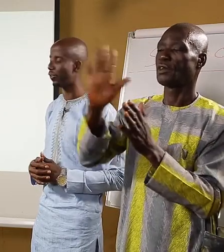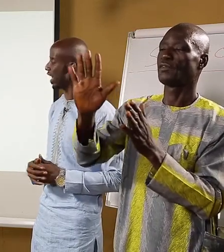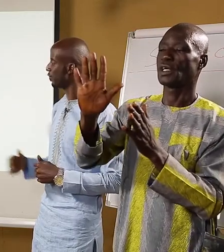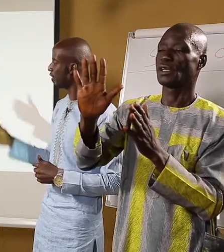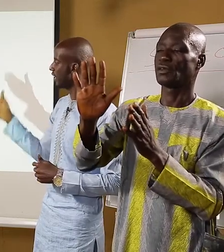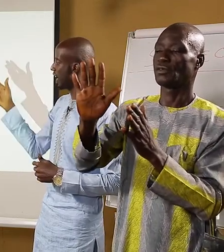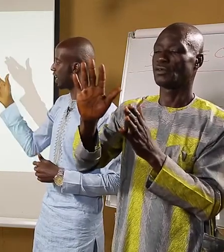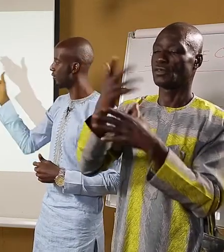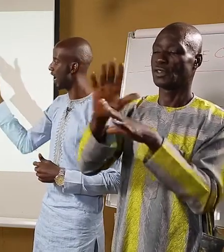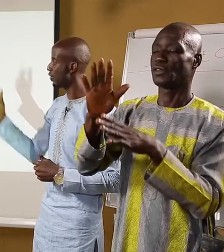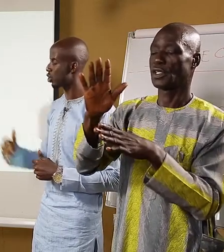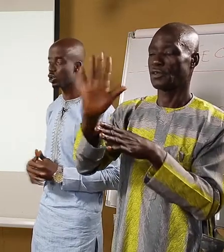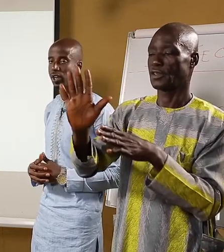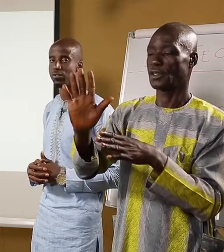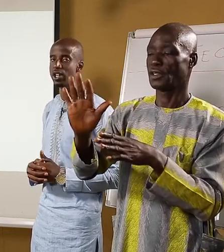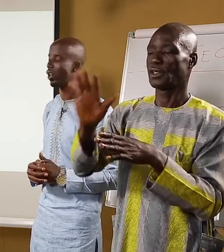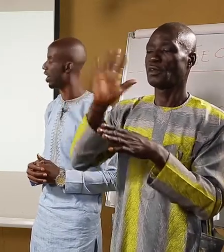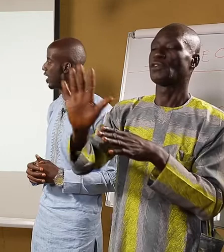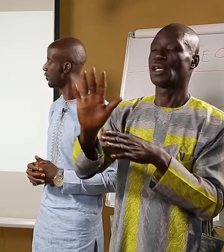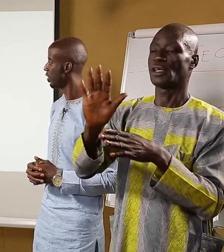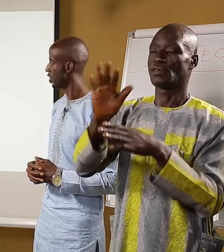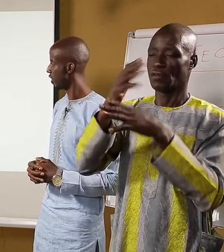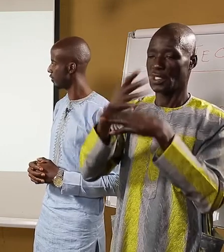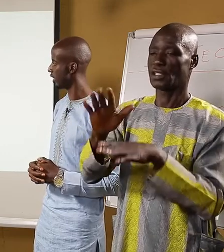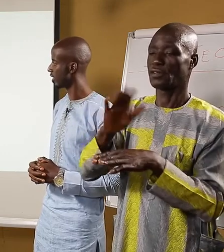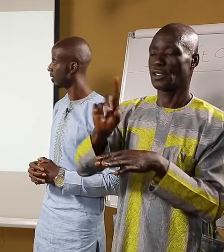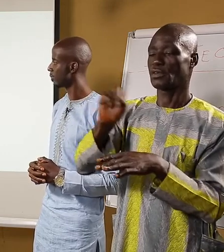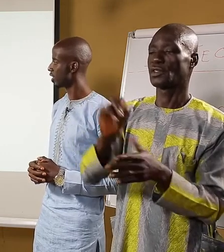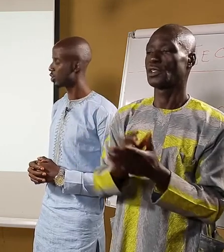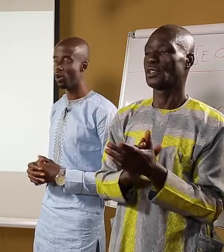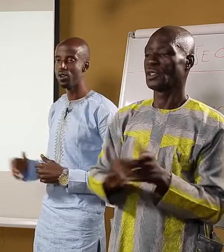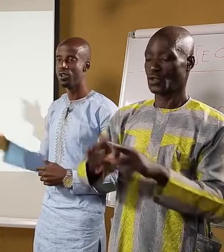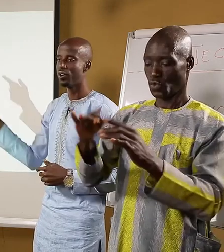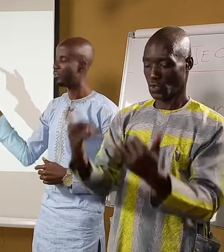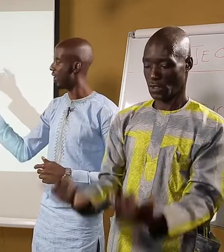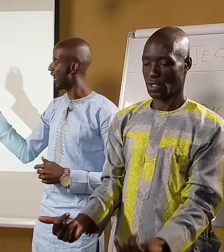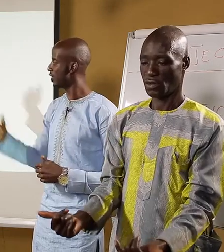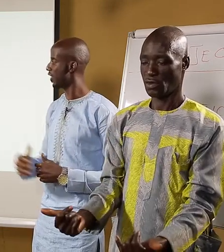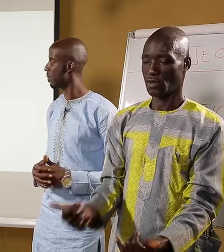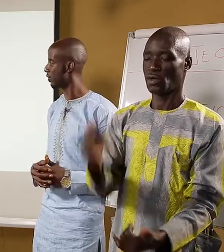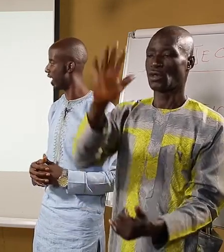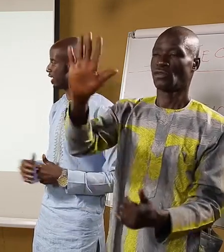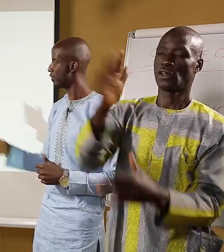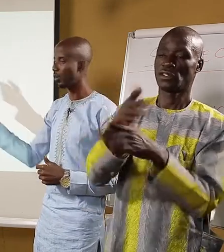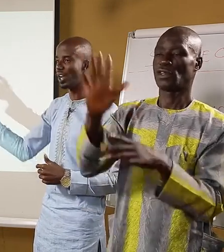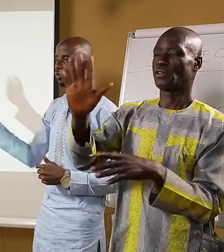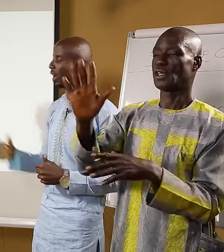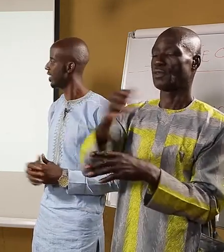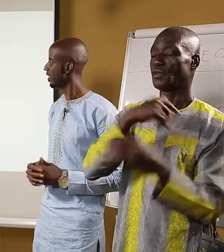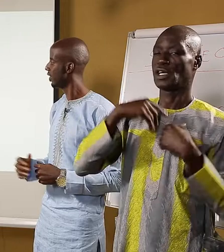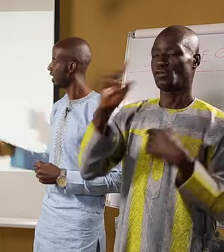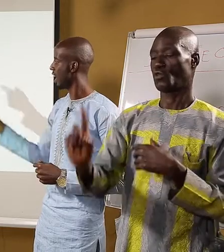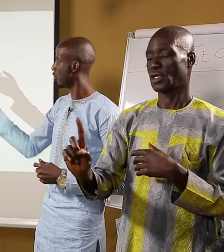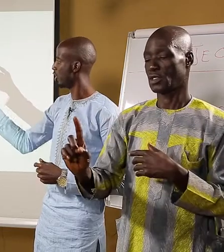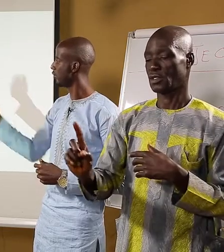factor of 5, and 5 is also a factor of 100. So 5 divided by 5, we have